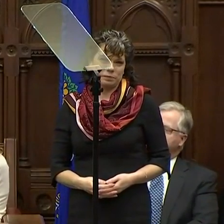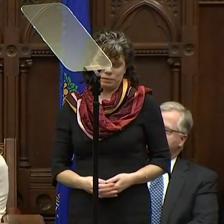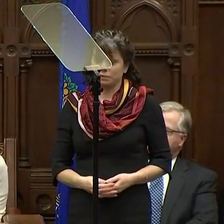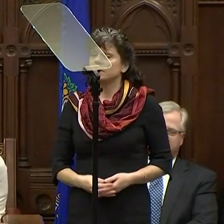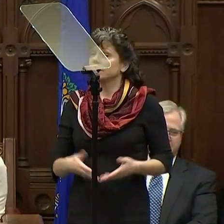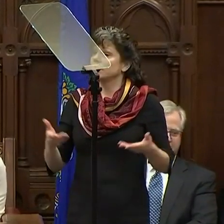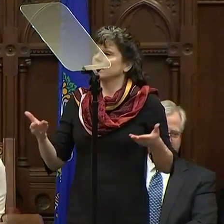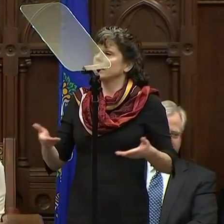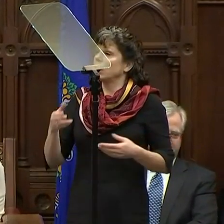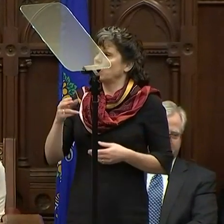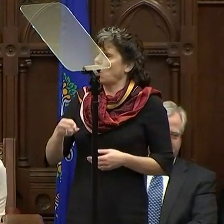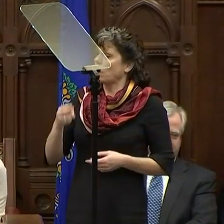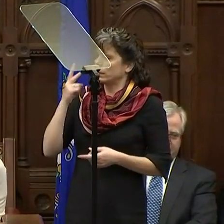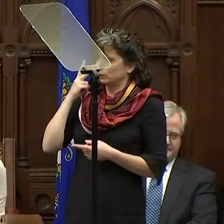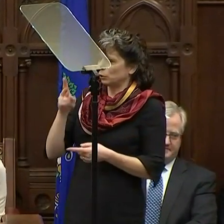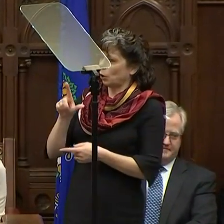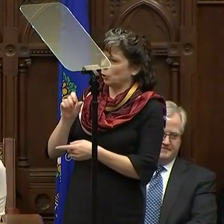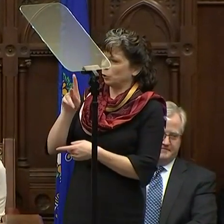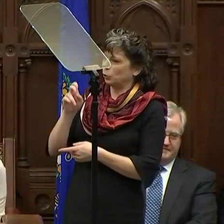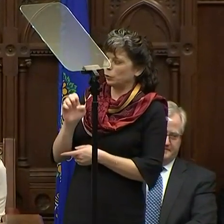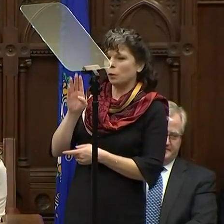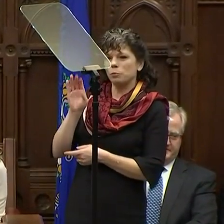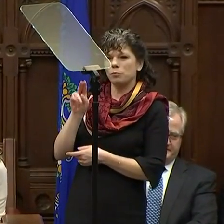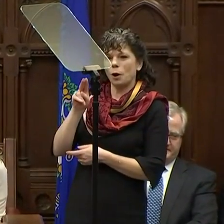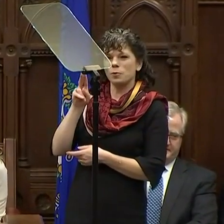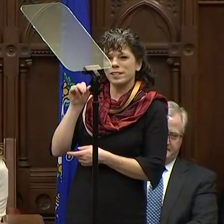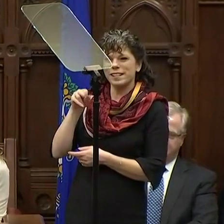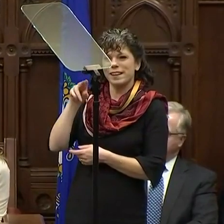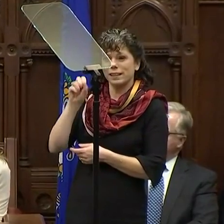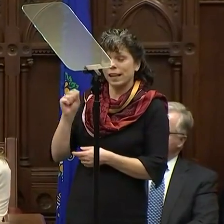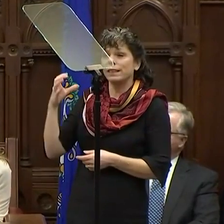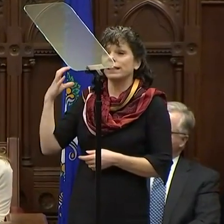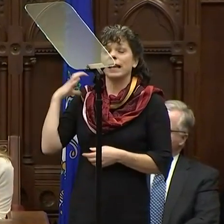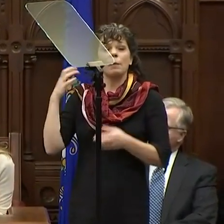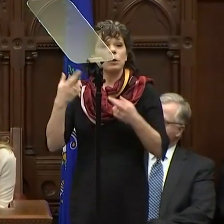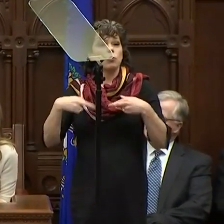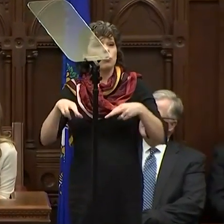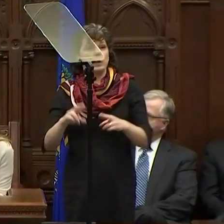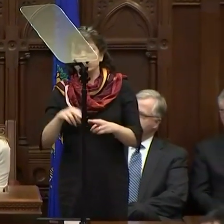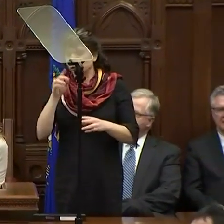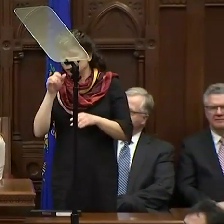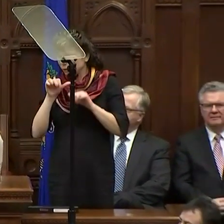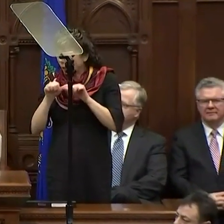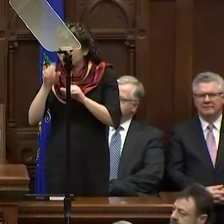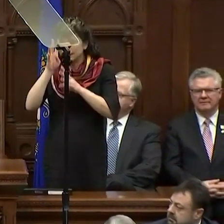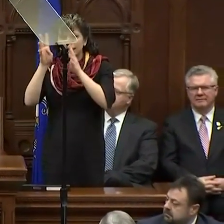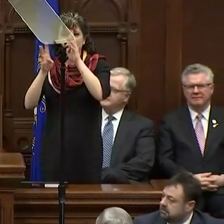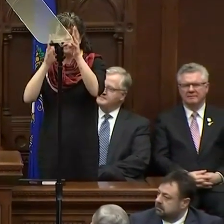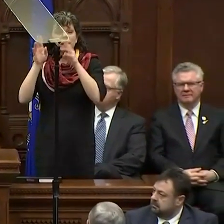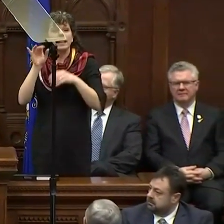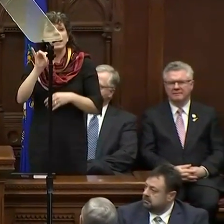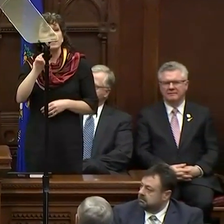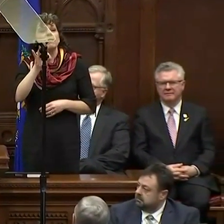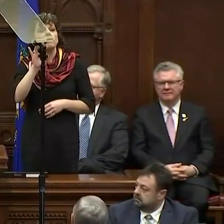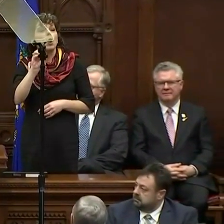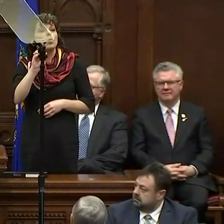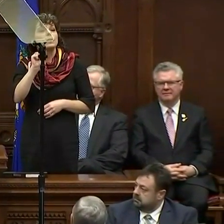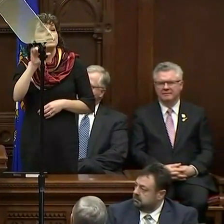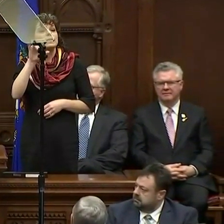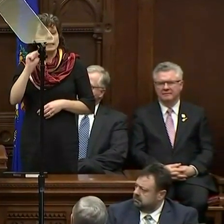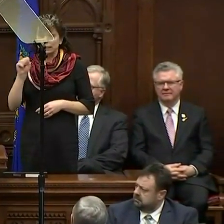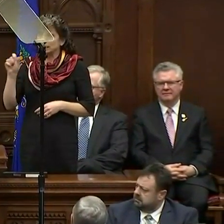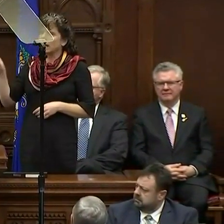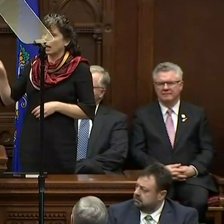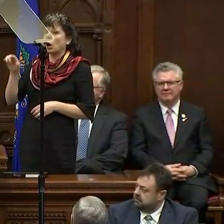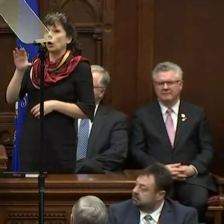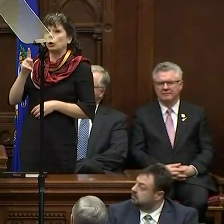Here in Hartford, I saw Luke Bronin over there. The Capital Region is home to companies that are constantly innovate, like Infosys. Ravi Kumar is here. That's a